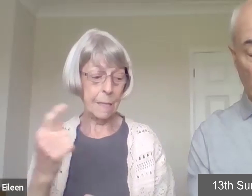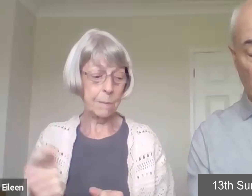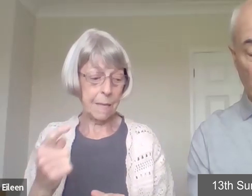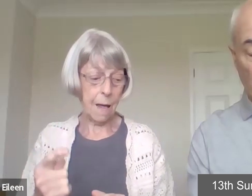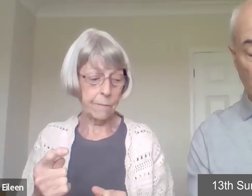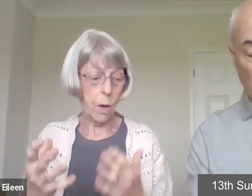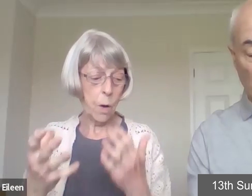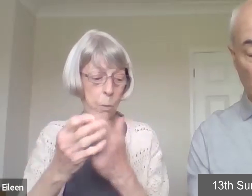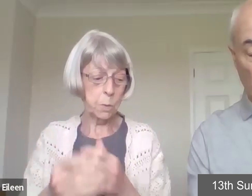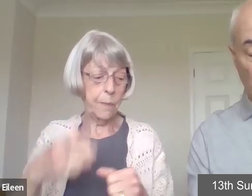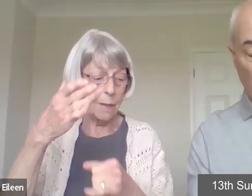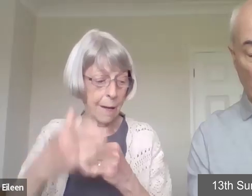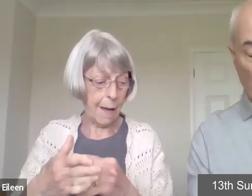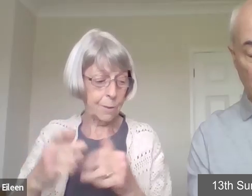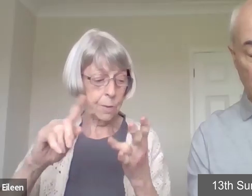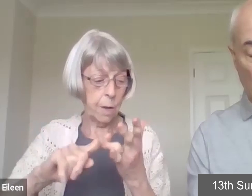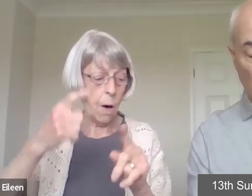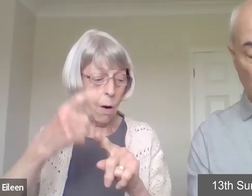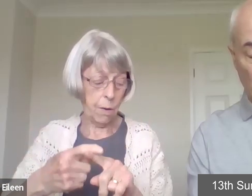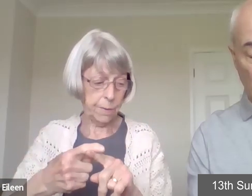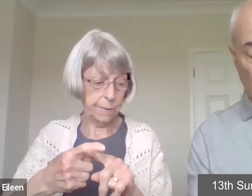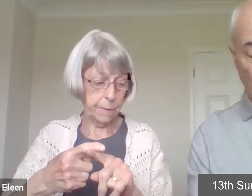He himself was with the last ox.